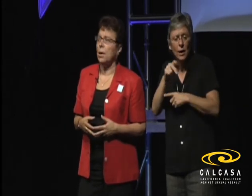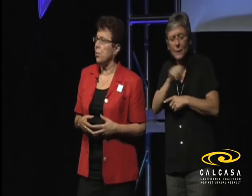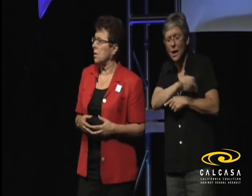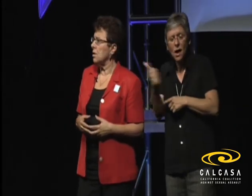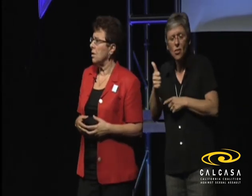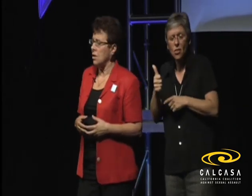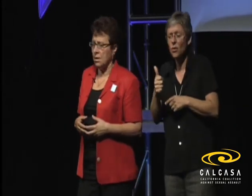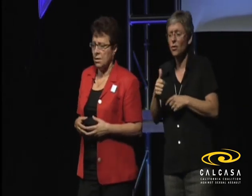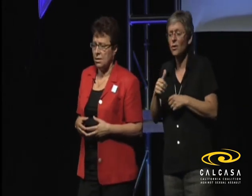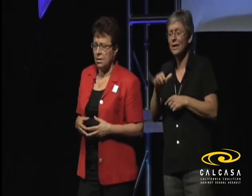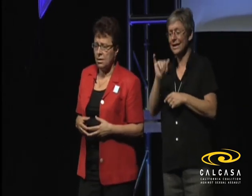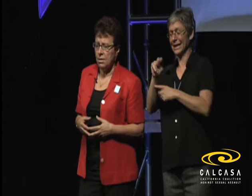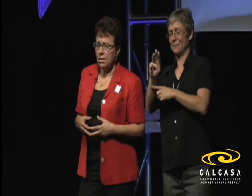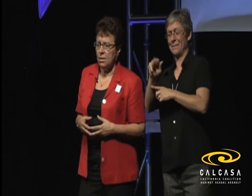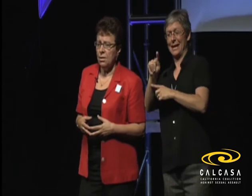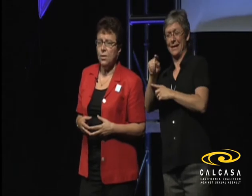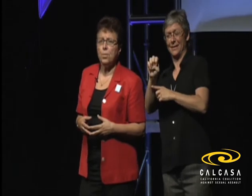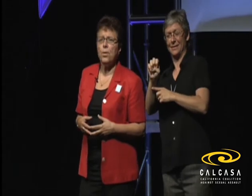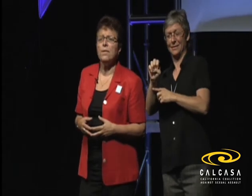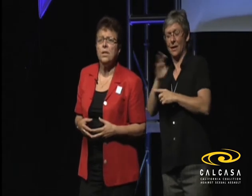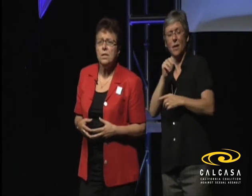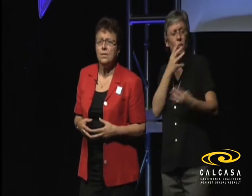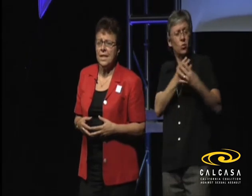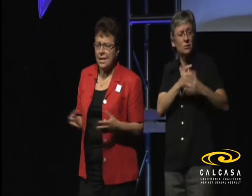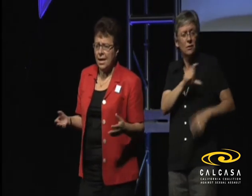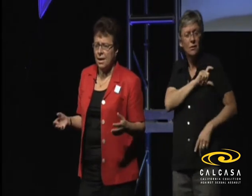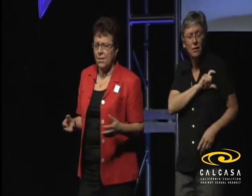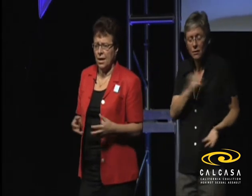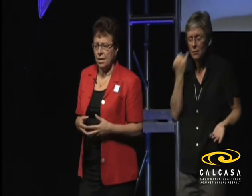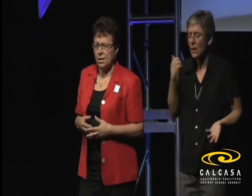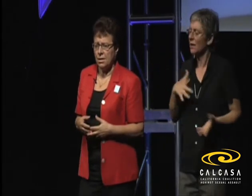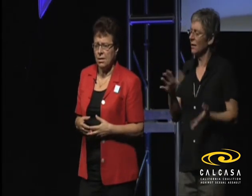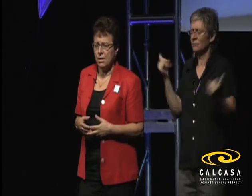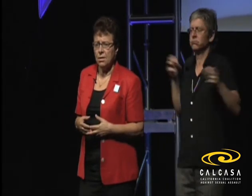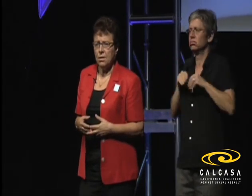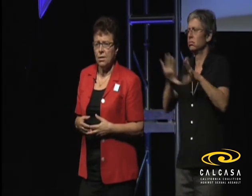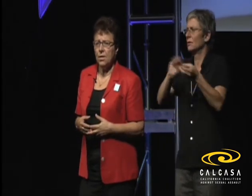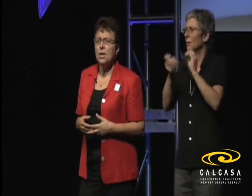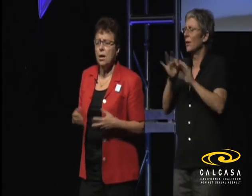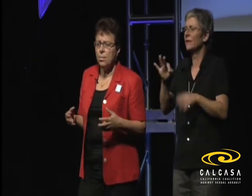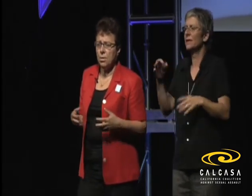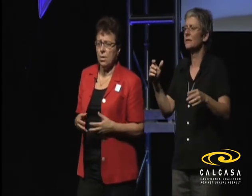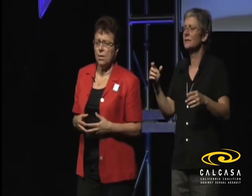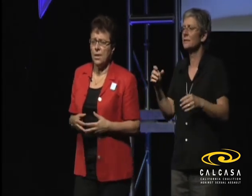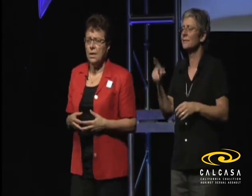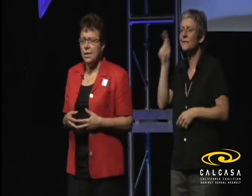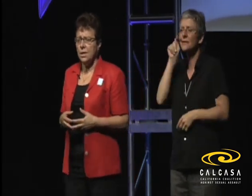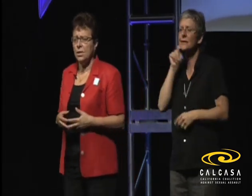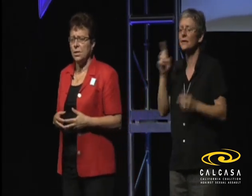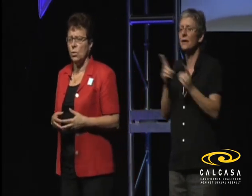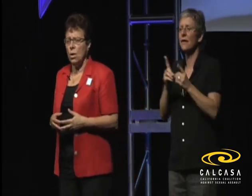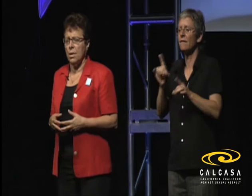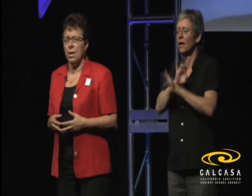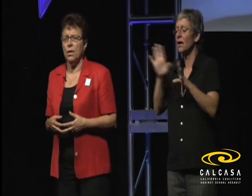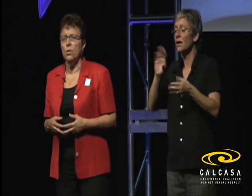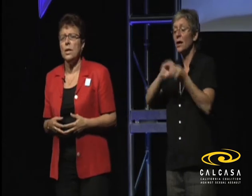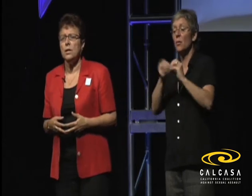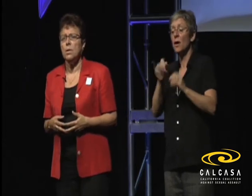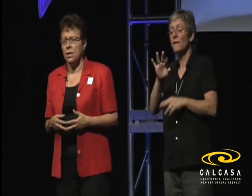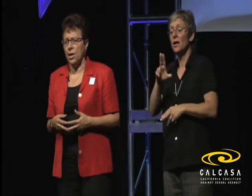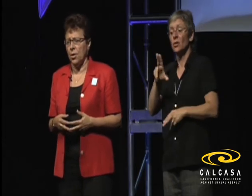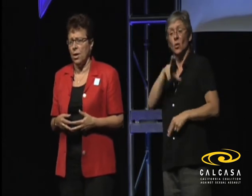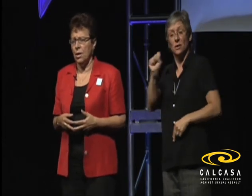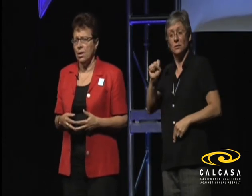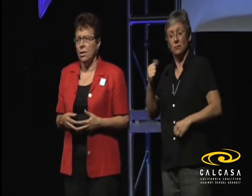inmates and by prison guards. The prevalence of teen dating violence, the number of enlisted women in the